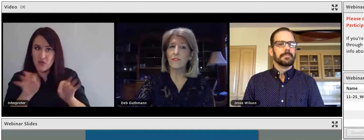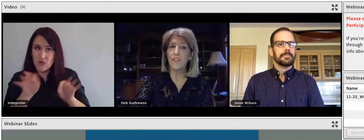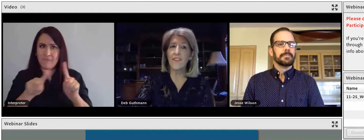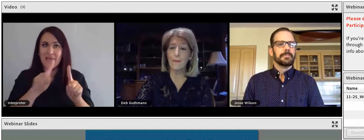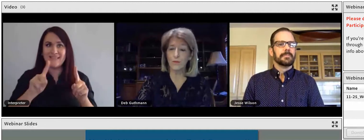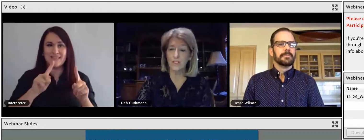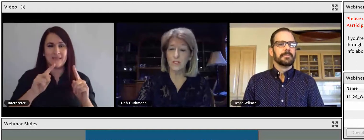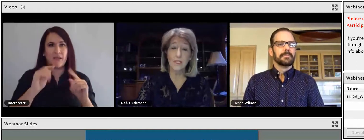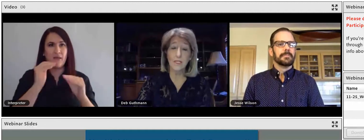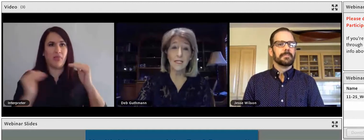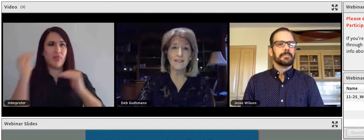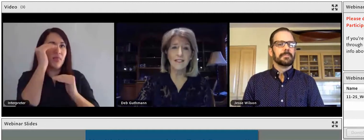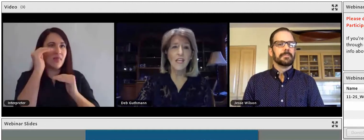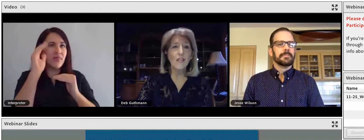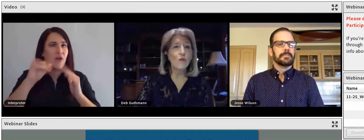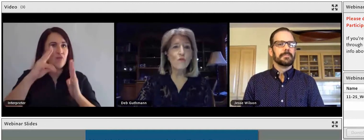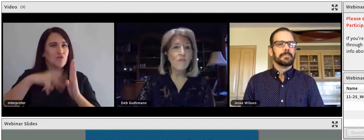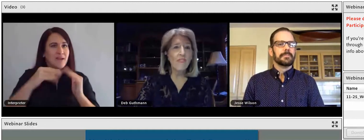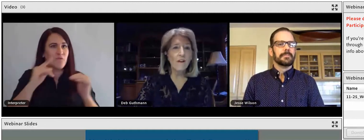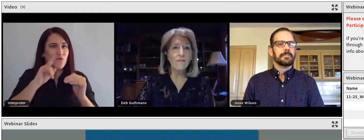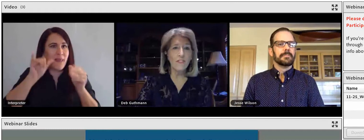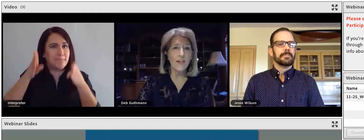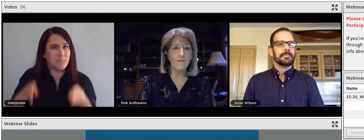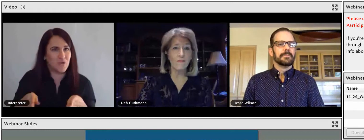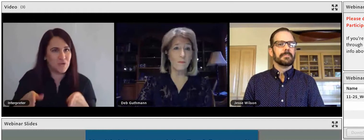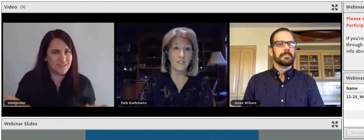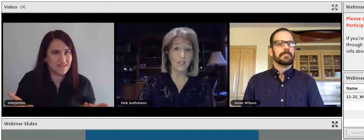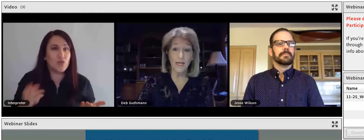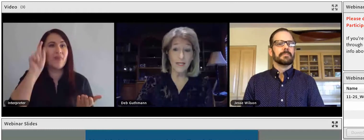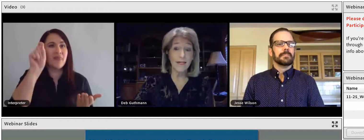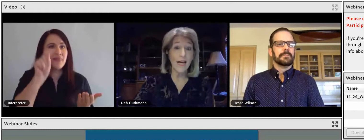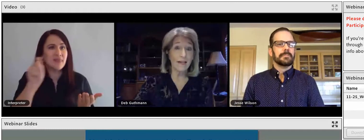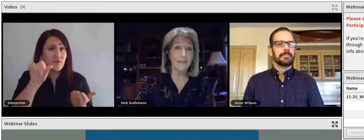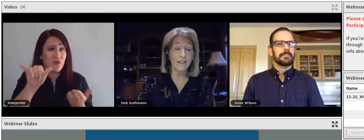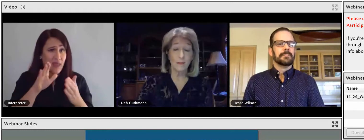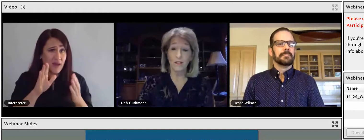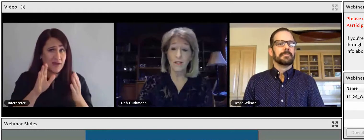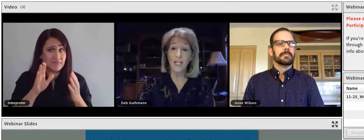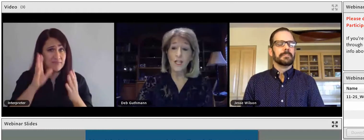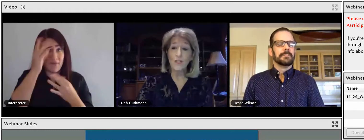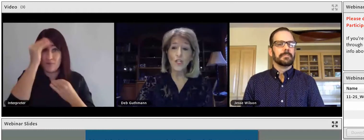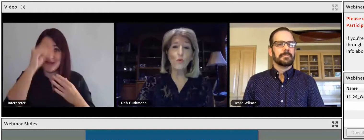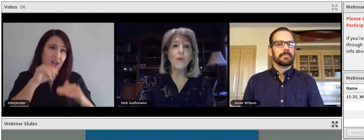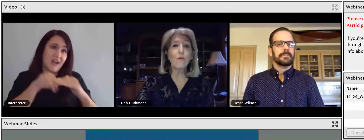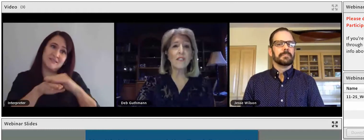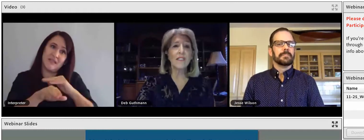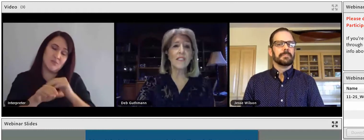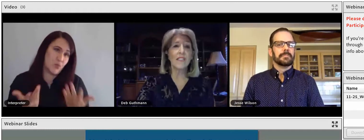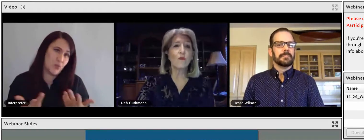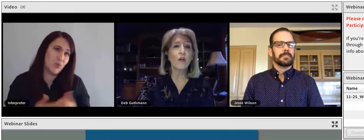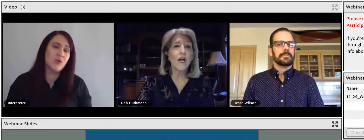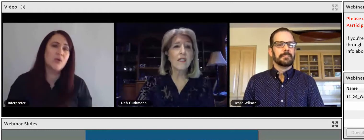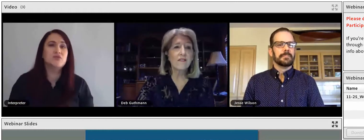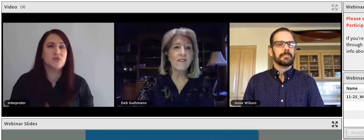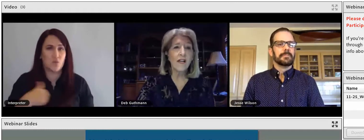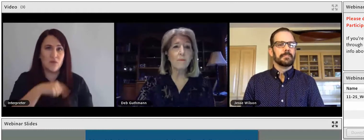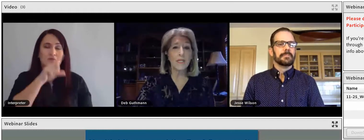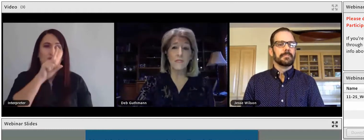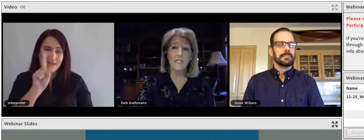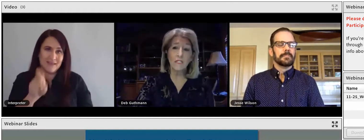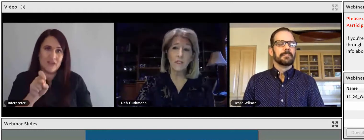reading level than that person needs. So therefore, that information is not accessible. So we really need to work